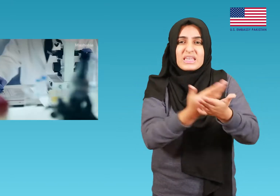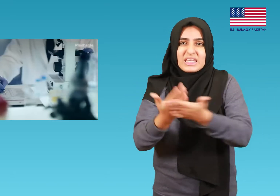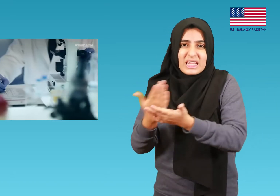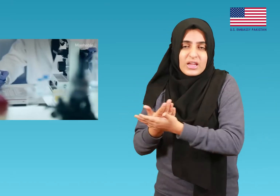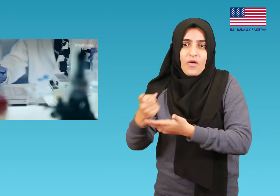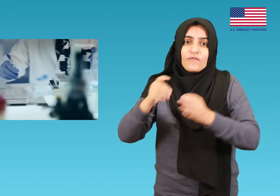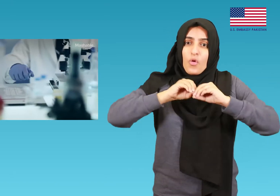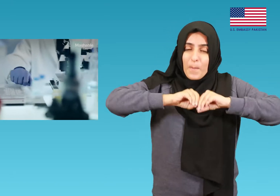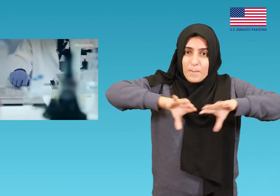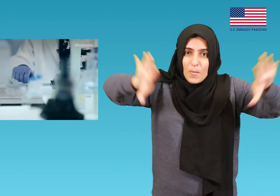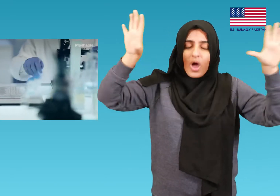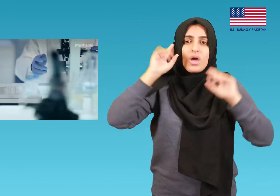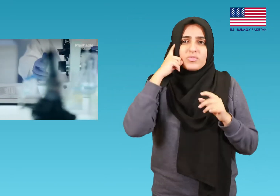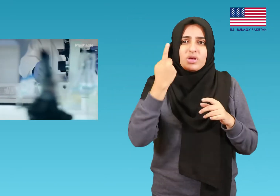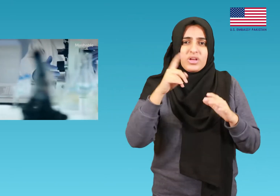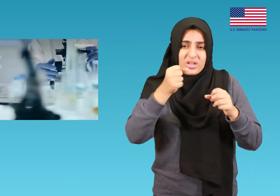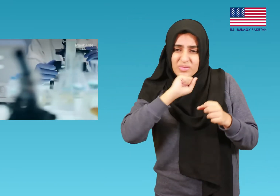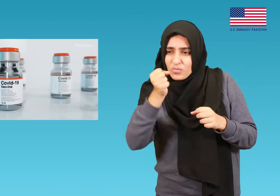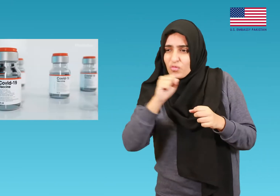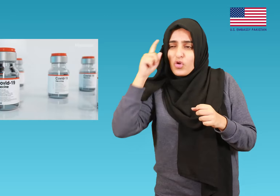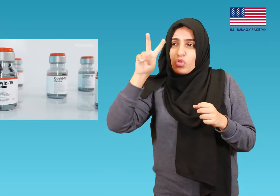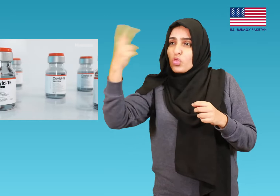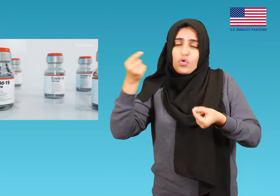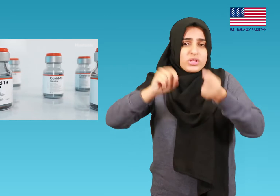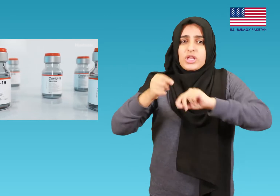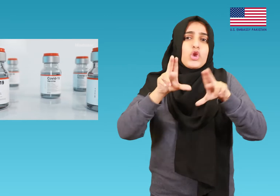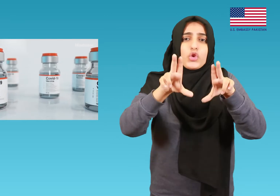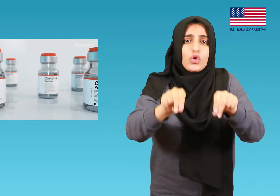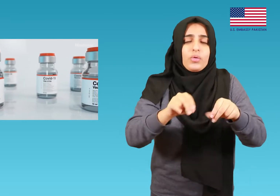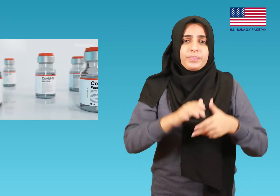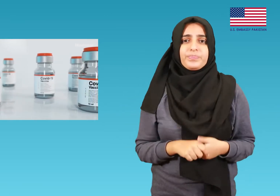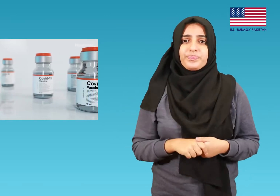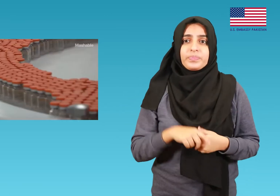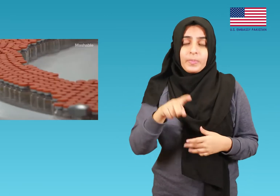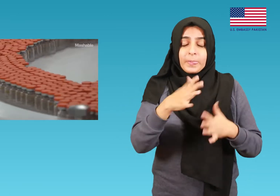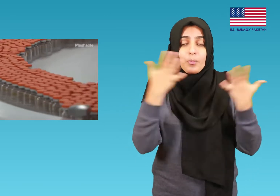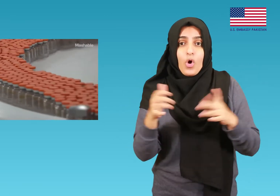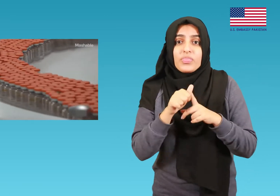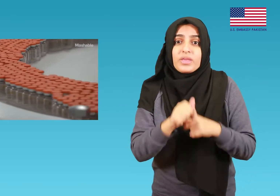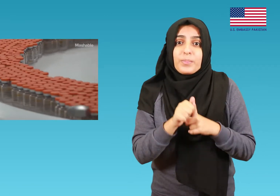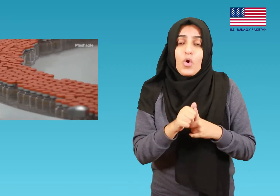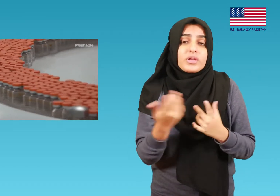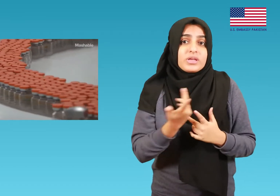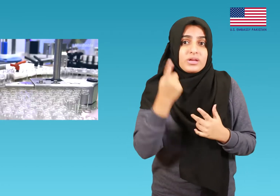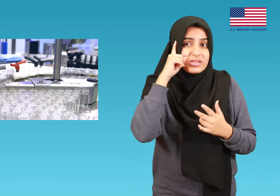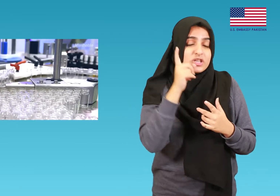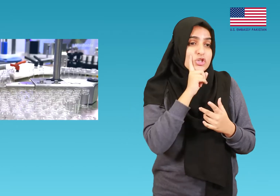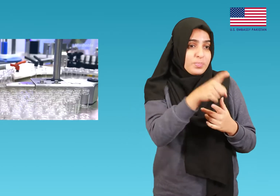not journals reviewed by other scientists. That is important because until the results are published in scientific journals,